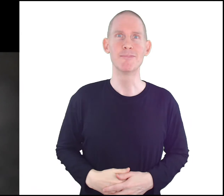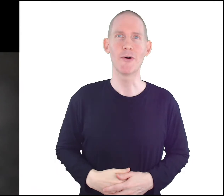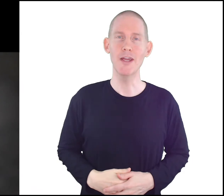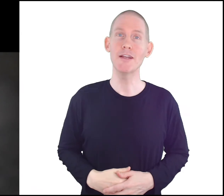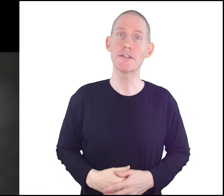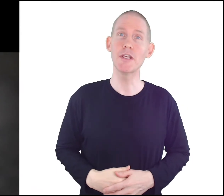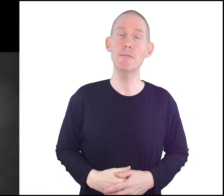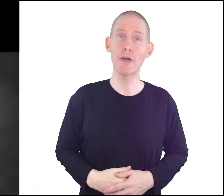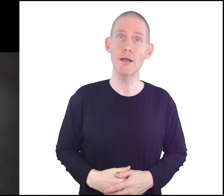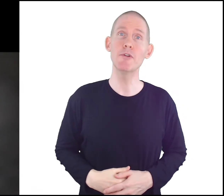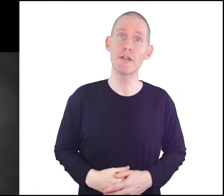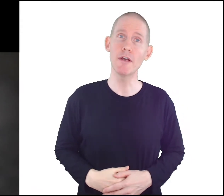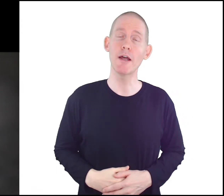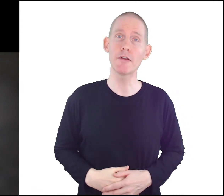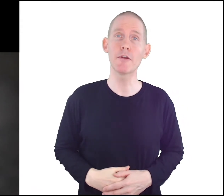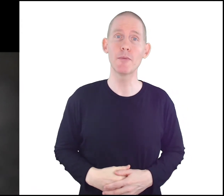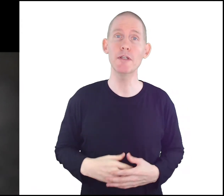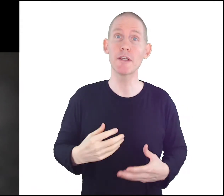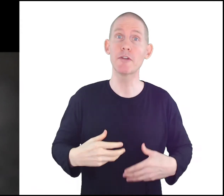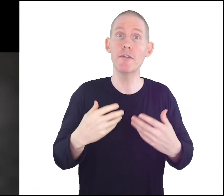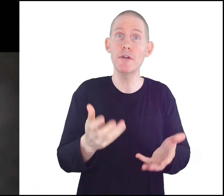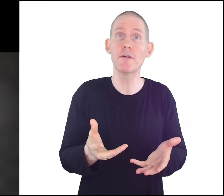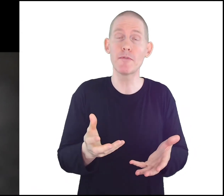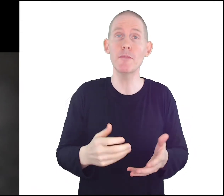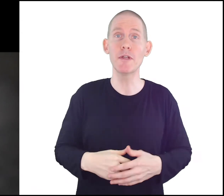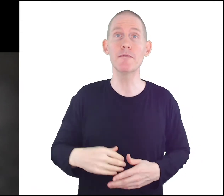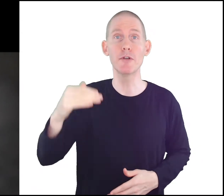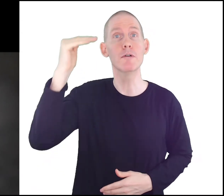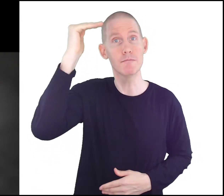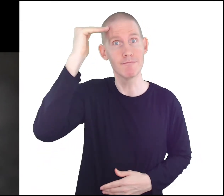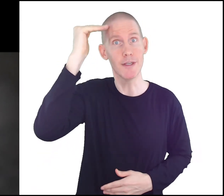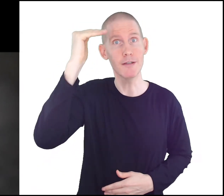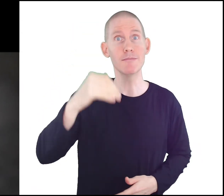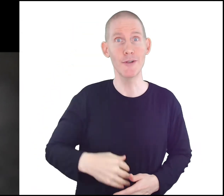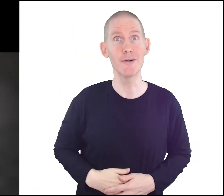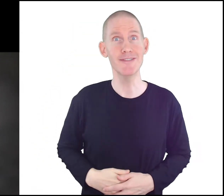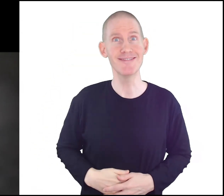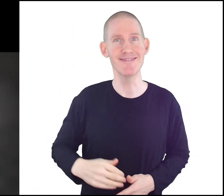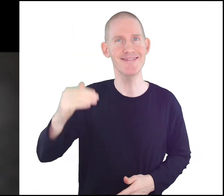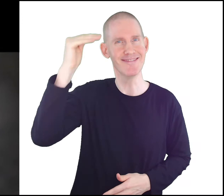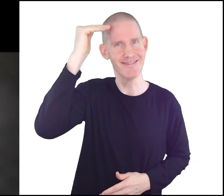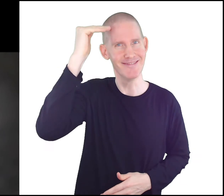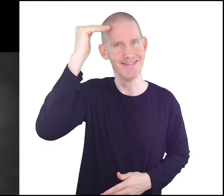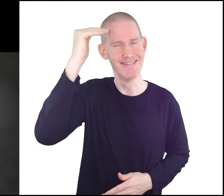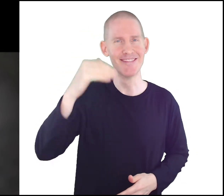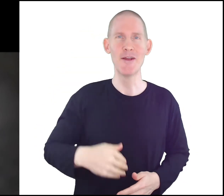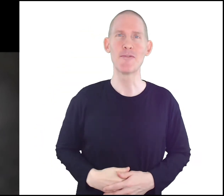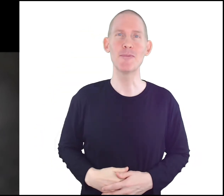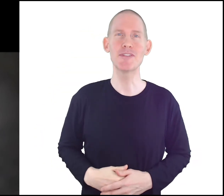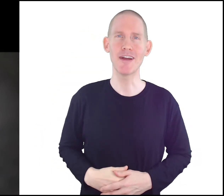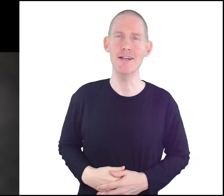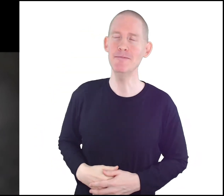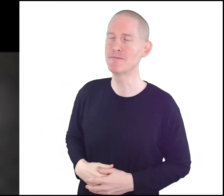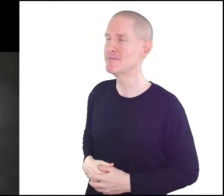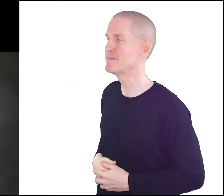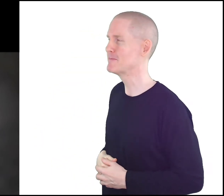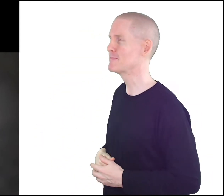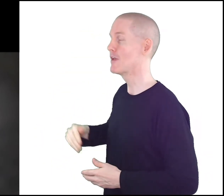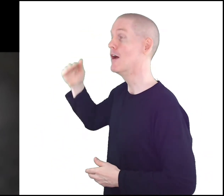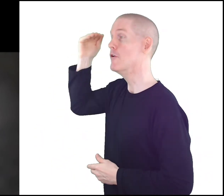Okay, at the same time, you can nod a little bit, like you're giving an affirmative, you know, yeah, no, From the side,